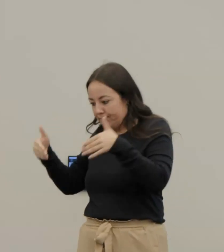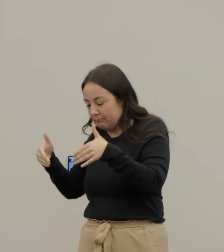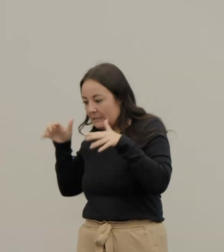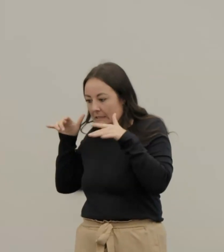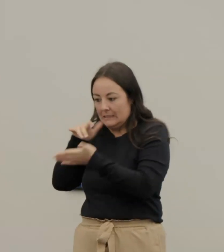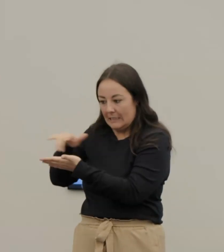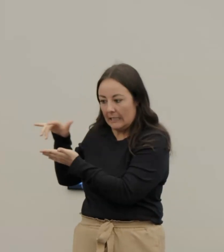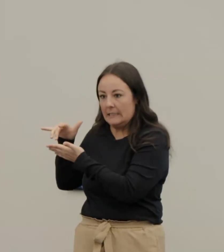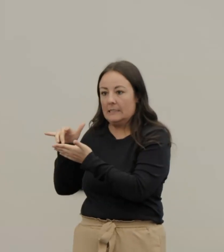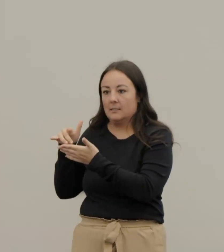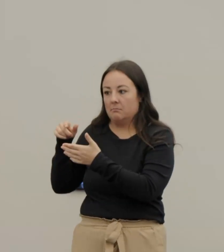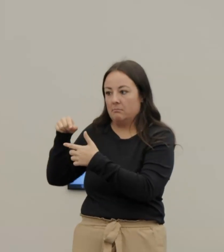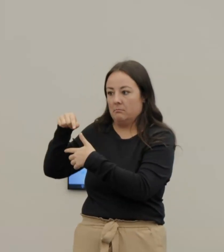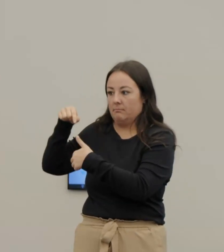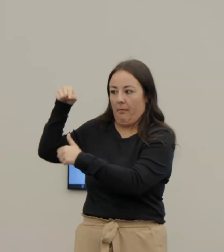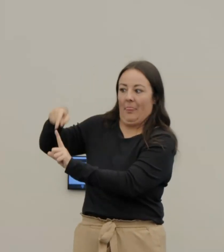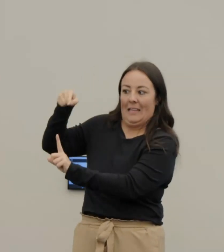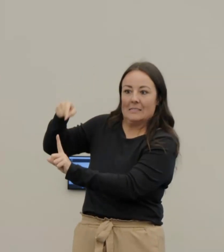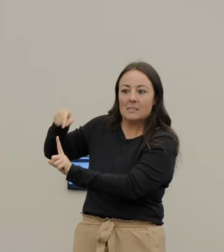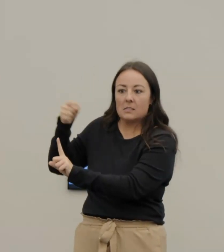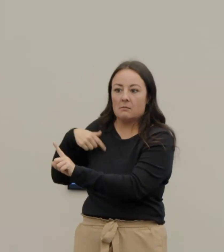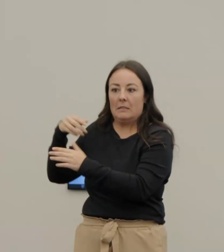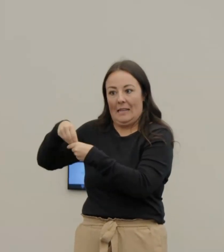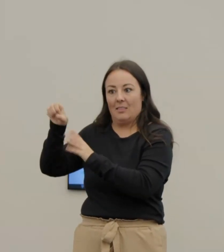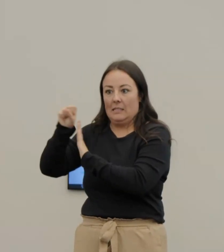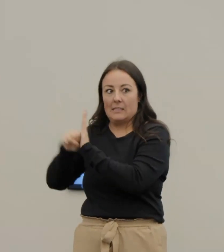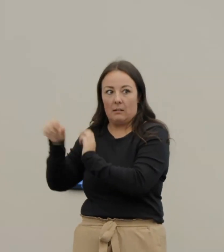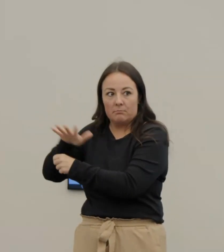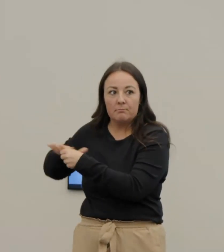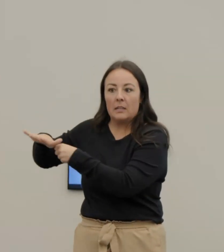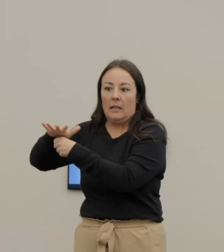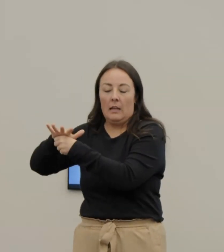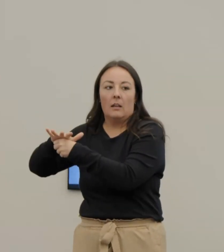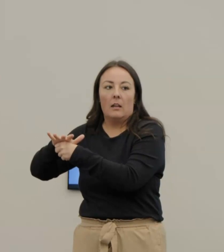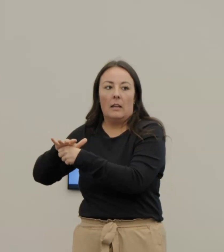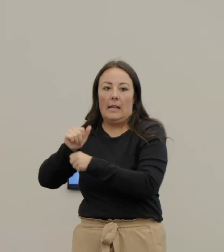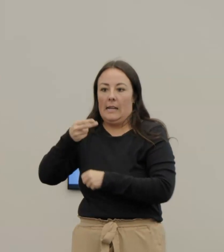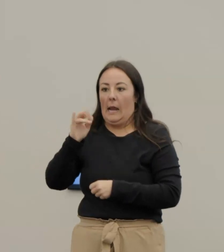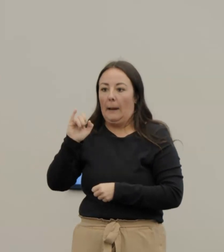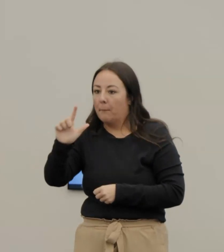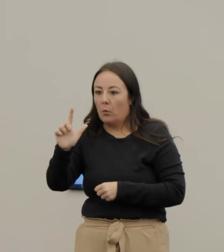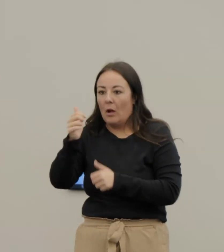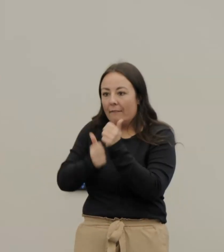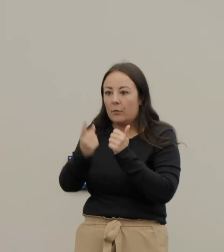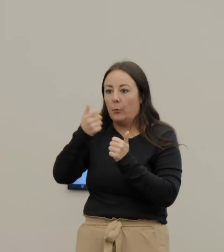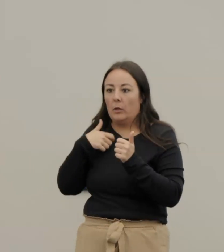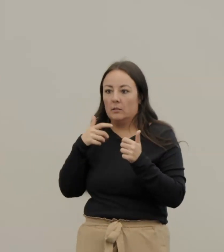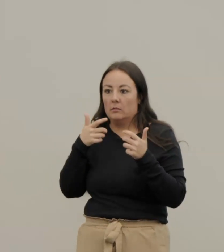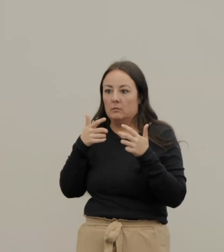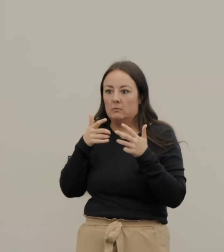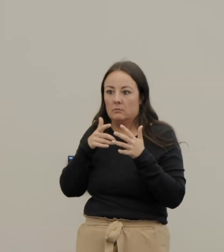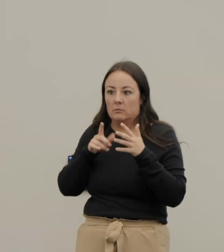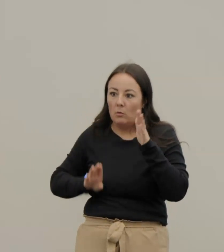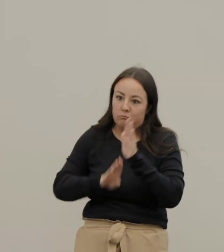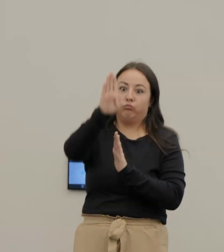state at this time, and the website use skyrockets in April every year, and then it's dead the rest of the